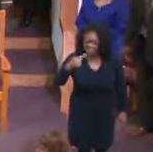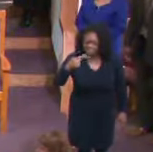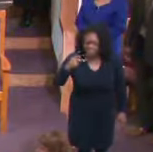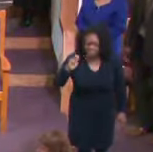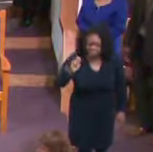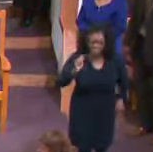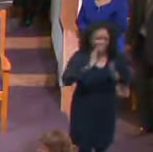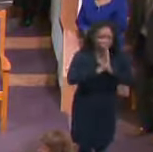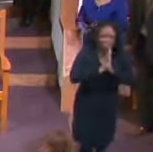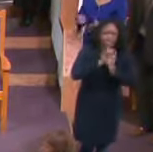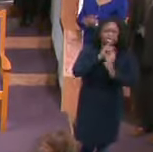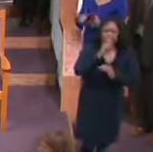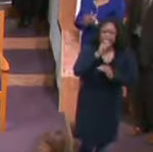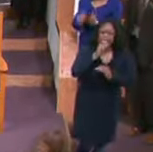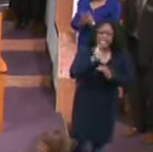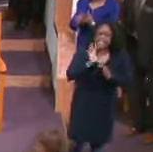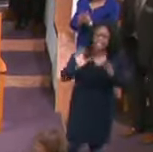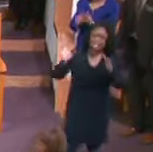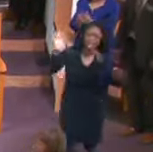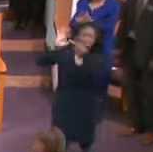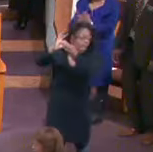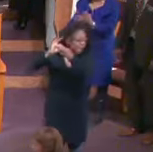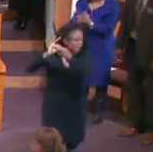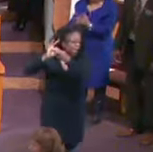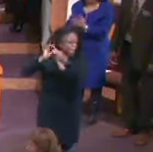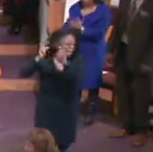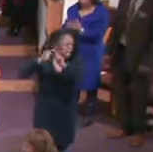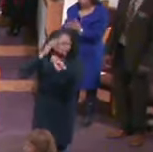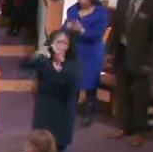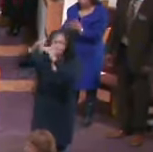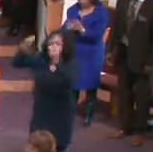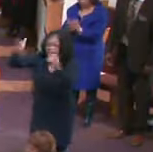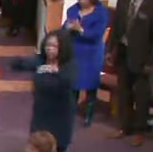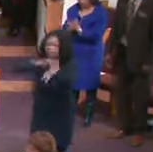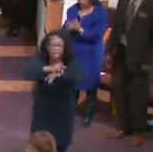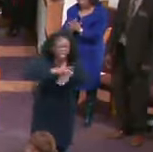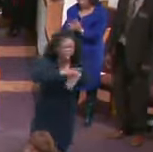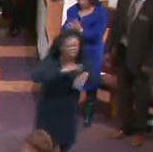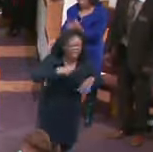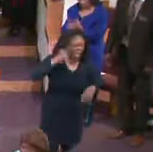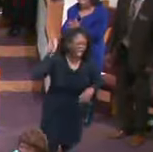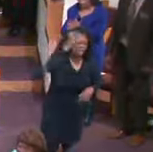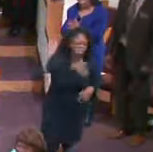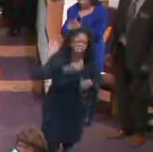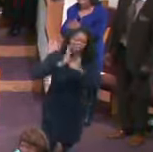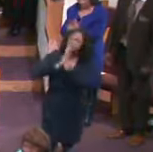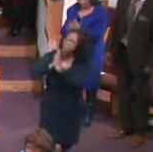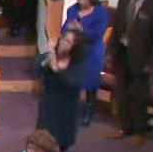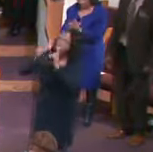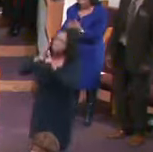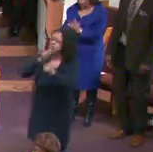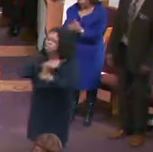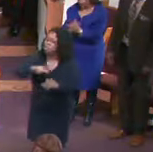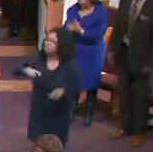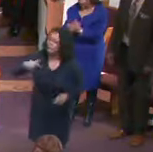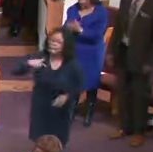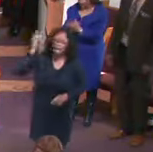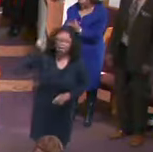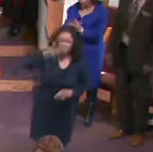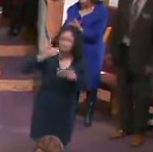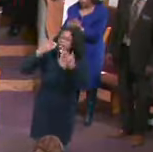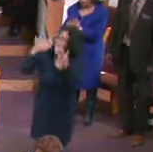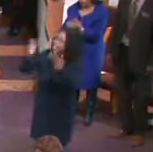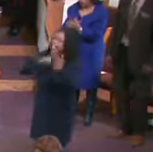heaven and earth. I will pray to the Lord. I will thank the Lord.